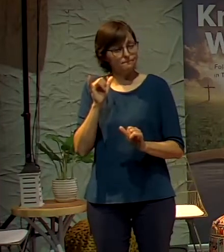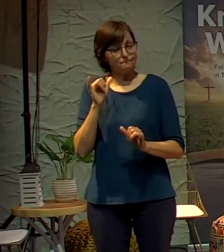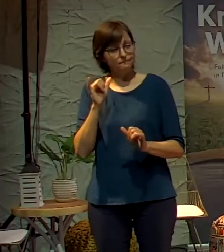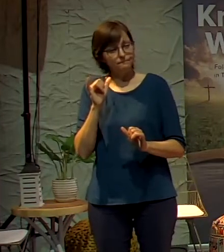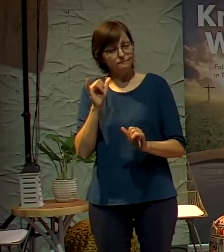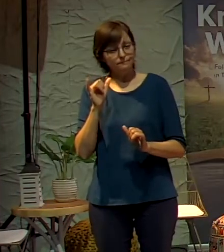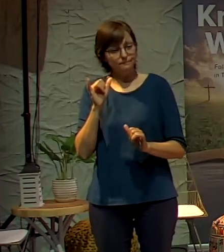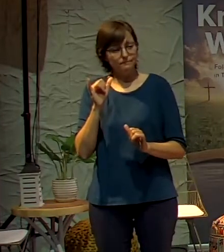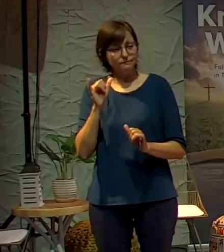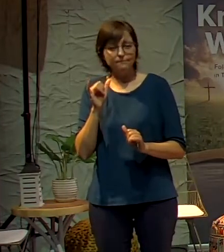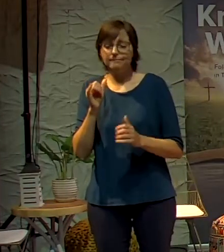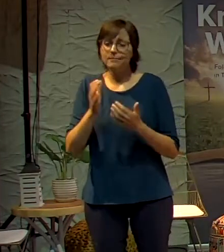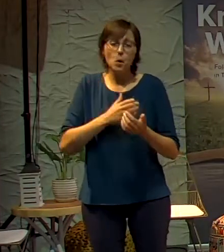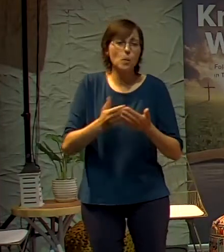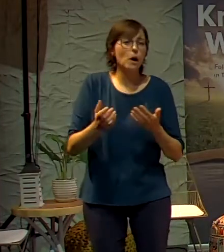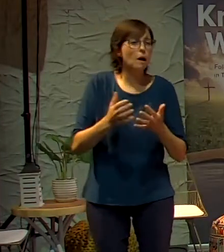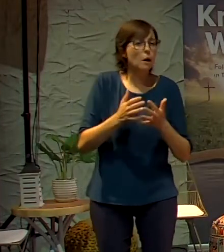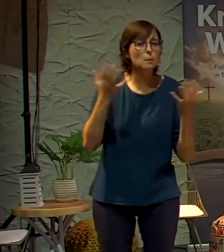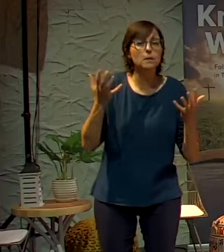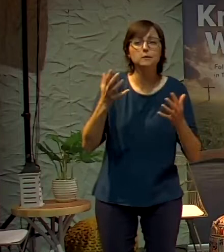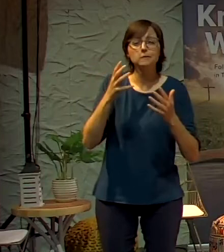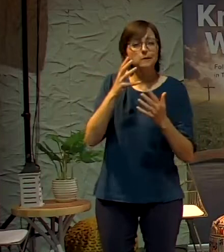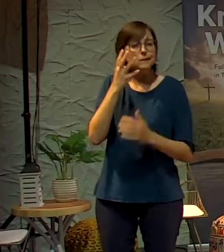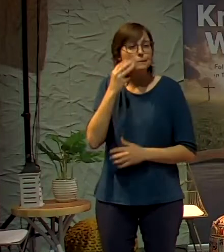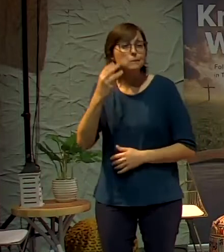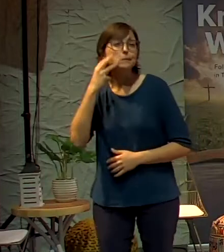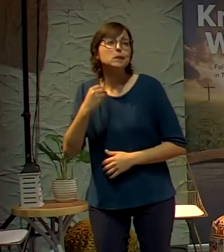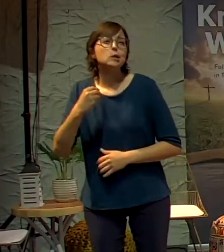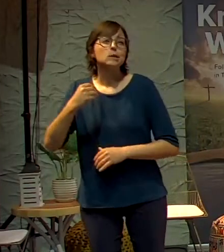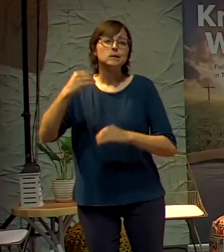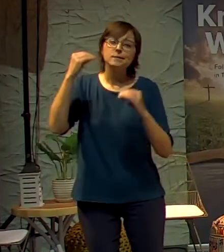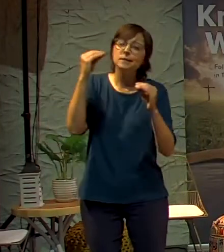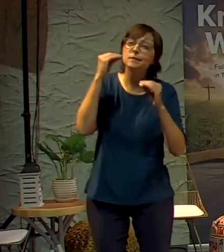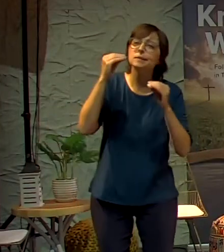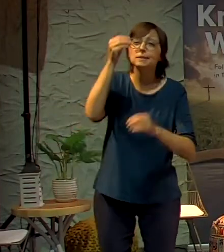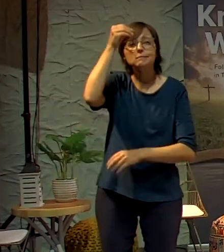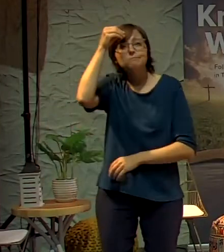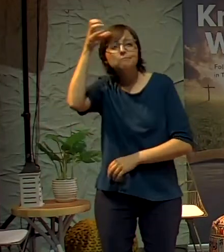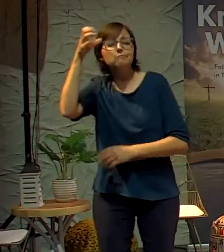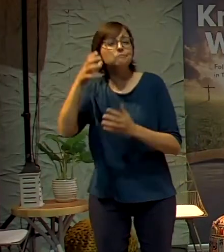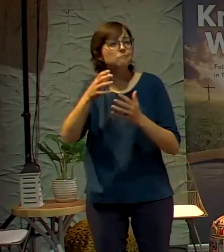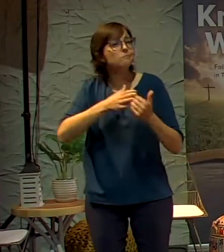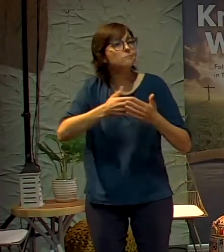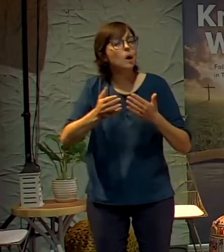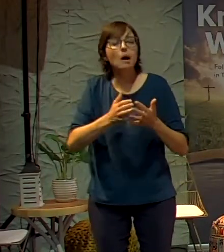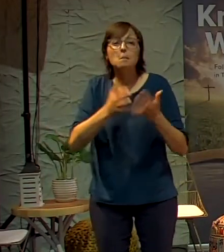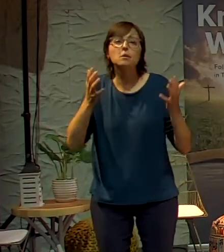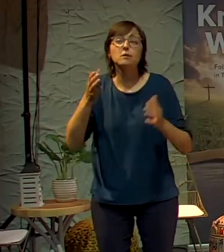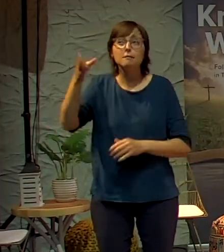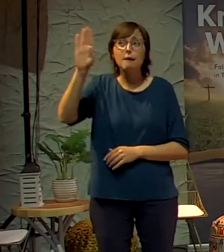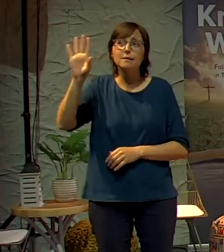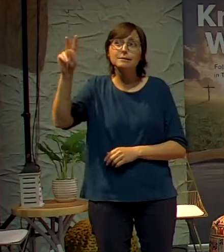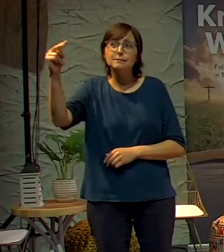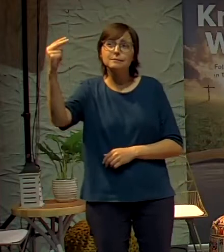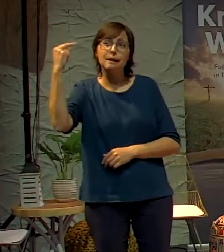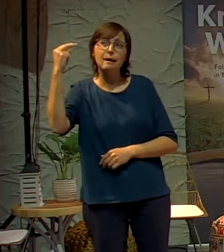trained, experienced, second, third, fourth generation Christian you are, in the eyes of God, compared to the holiness of